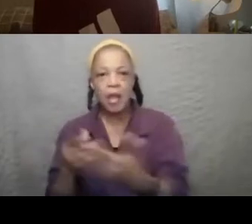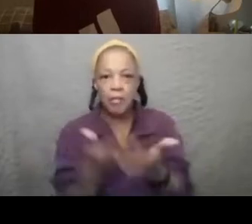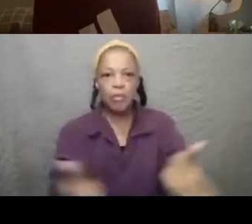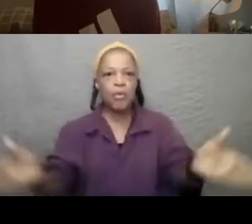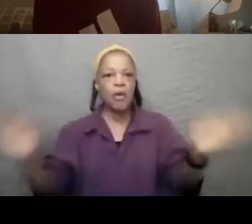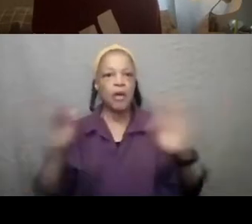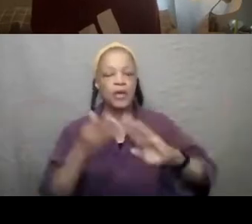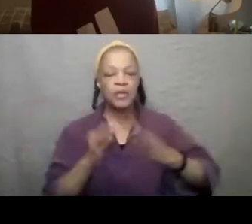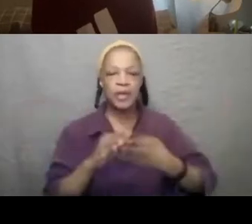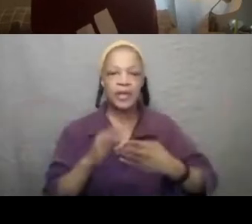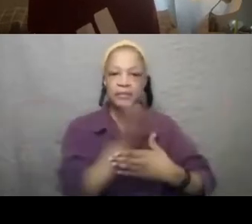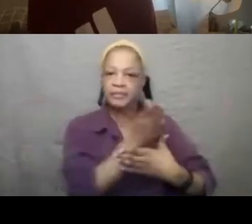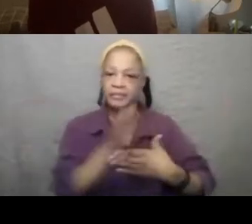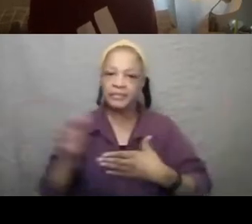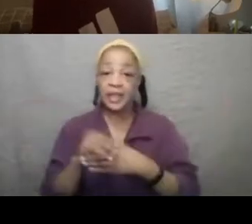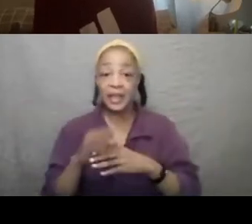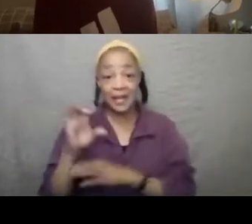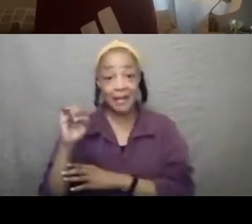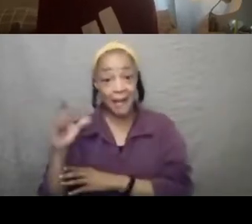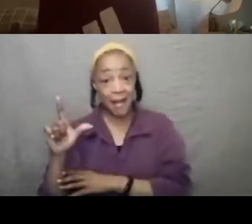within Cal,